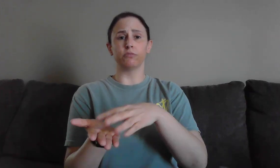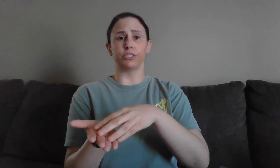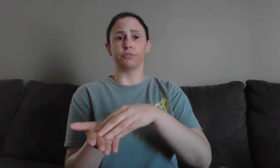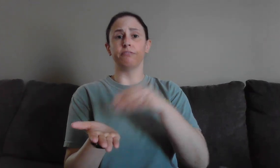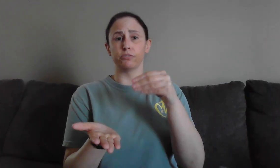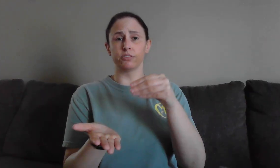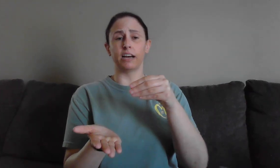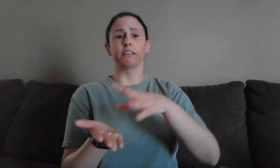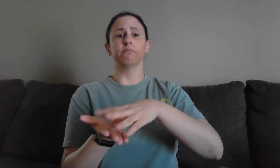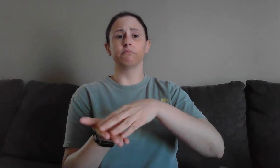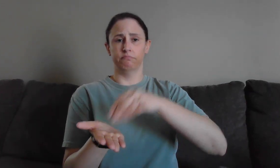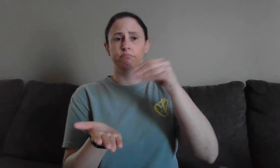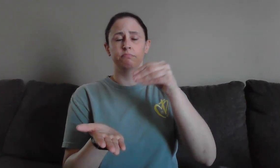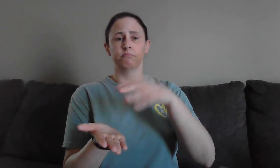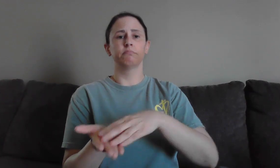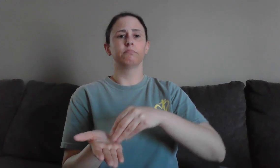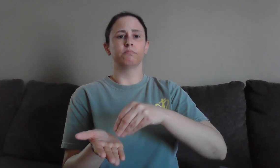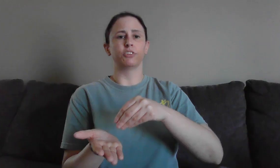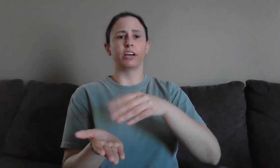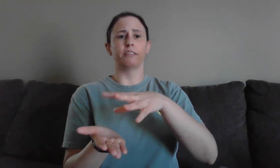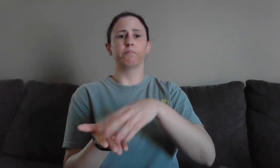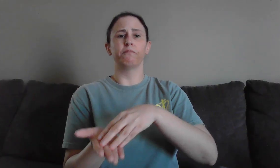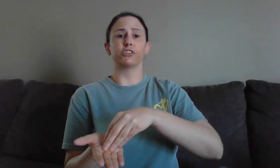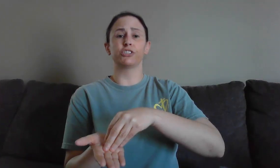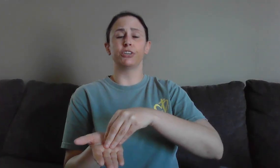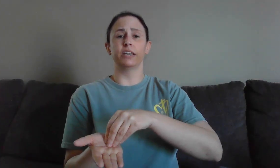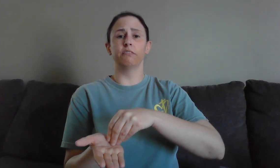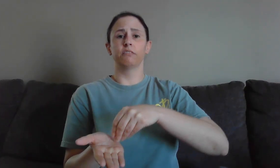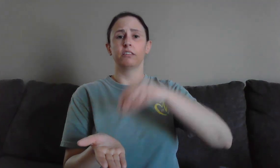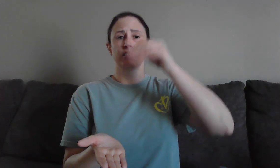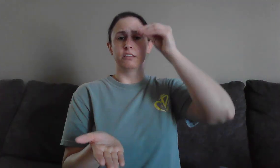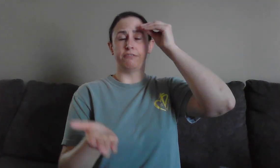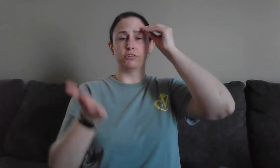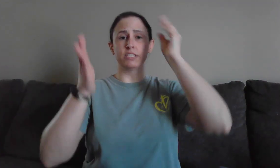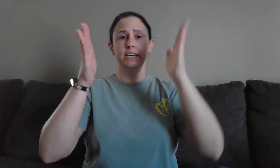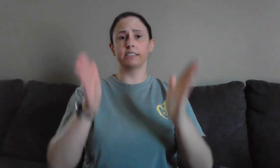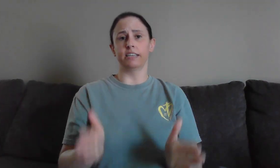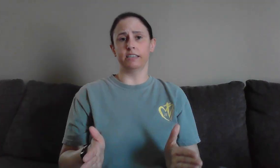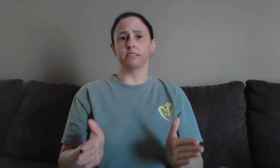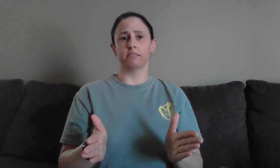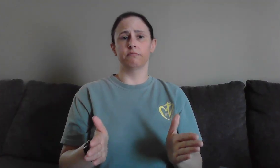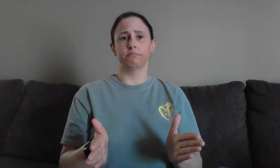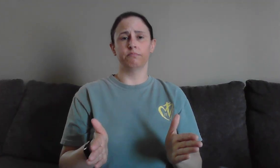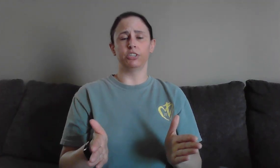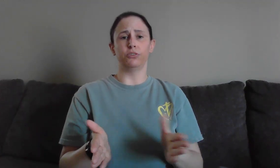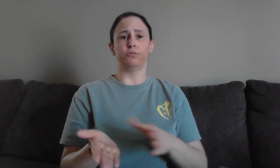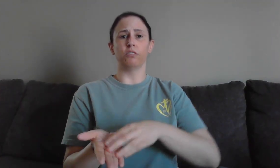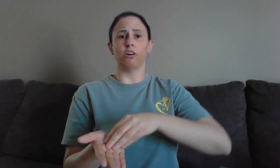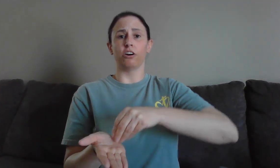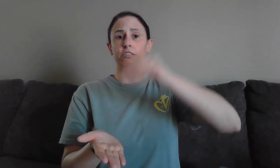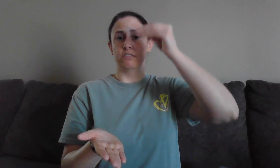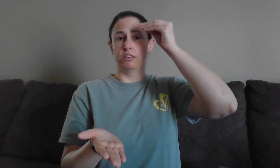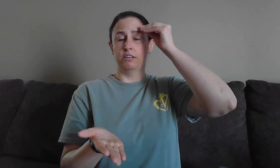don't do the full sign, okay? For student, the full sign is this. You are